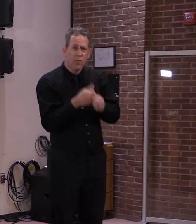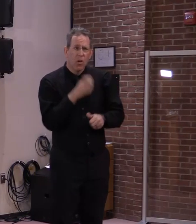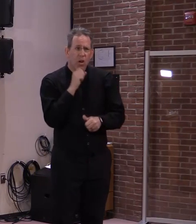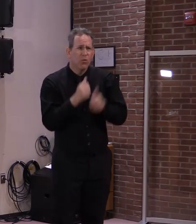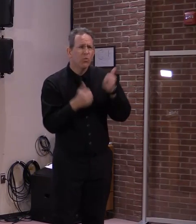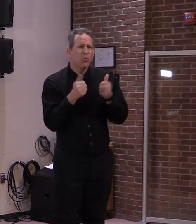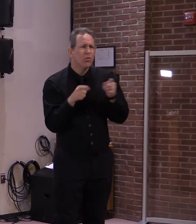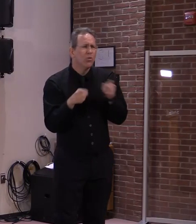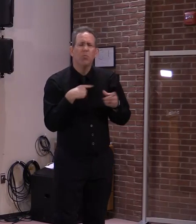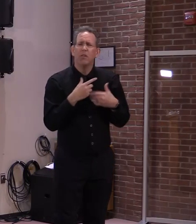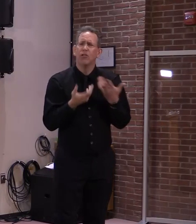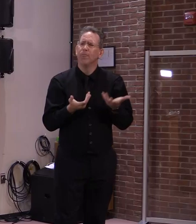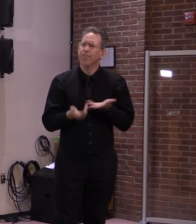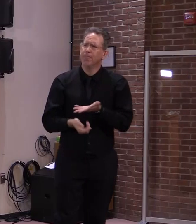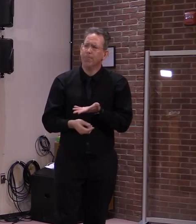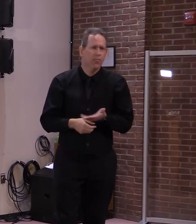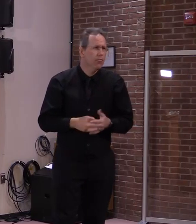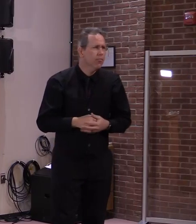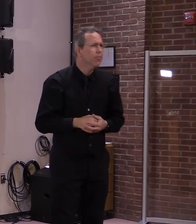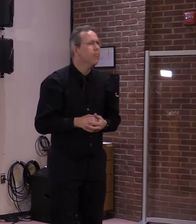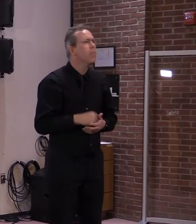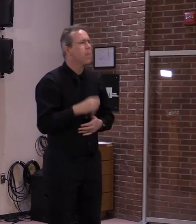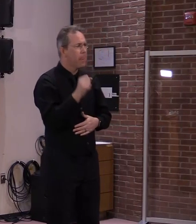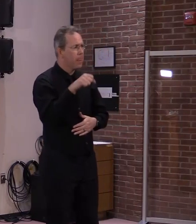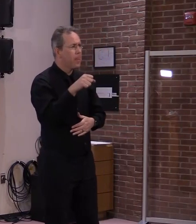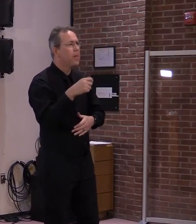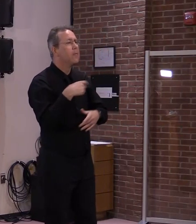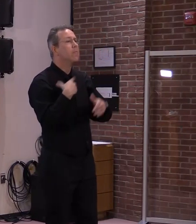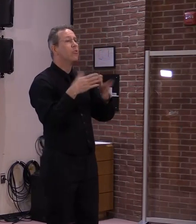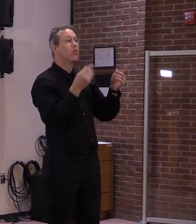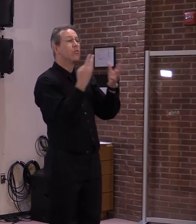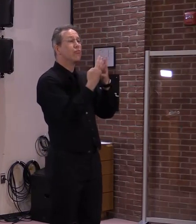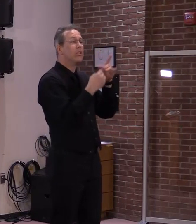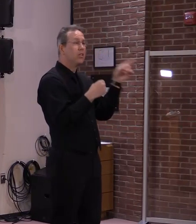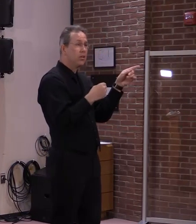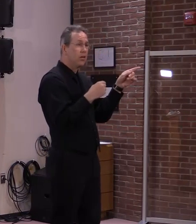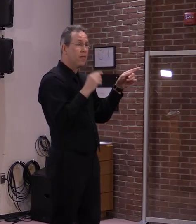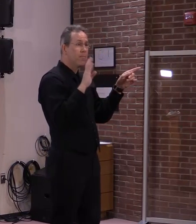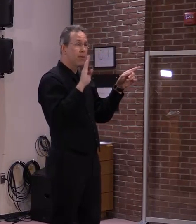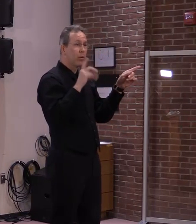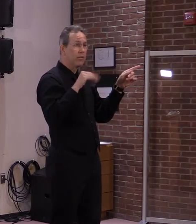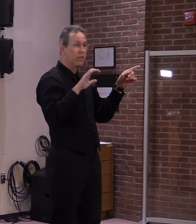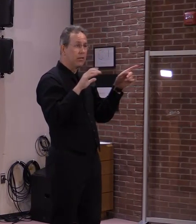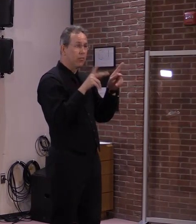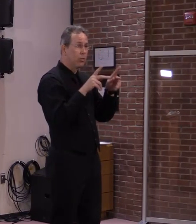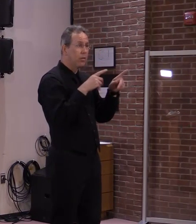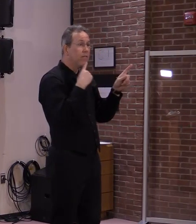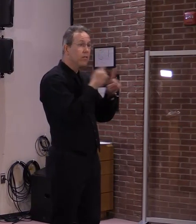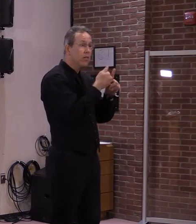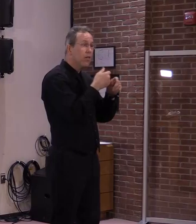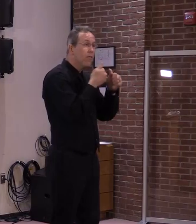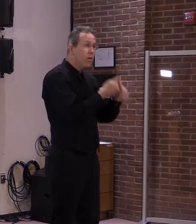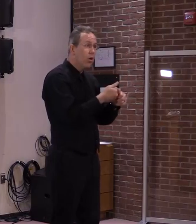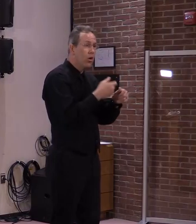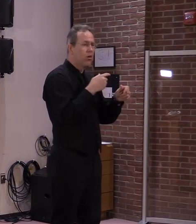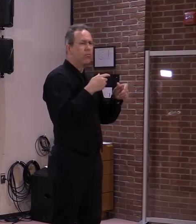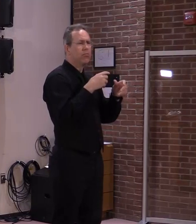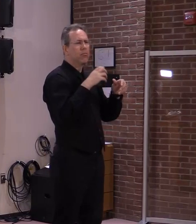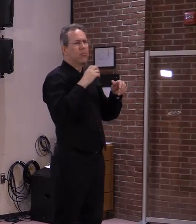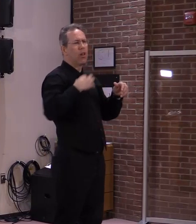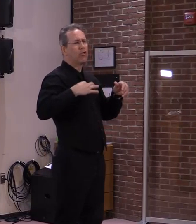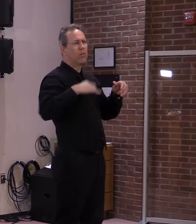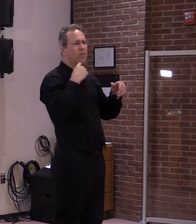The way that we've been doing it with corrections, that if you're eligible in the general population, you're eligible within the facility.